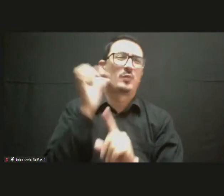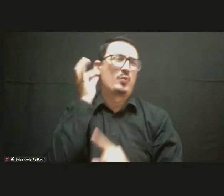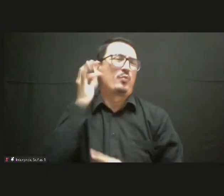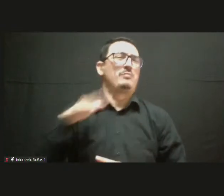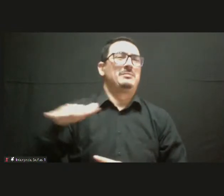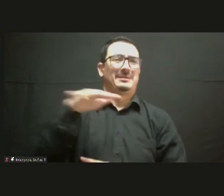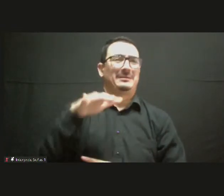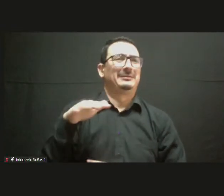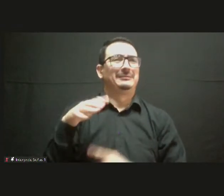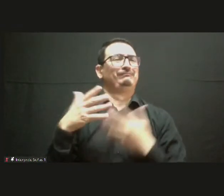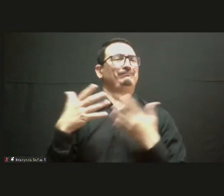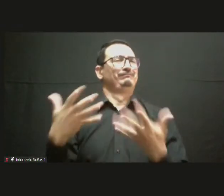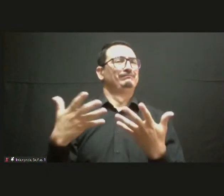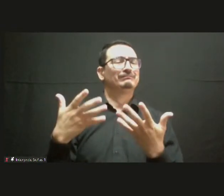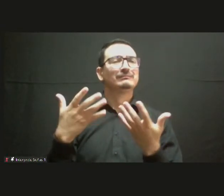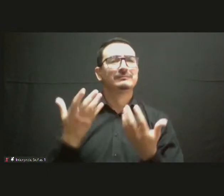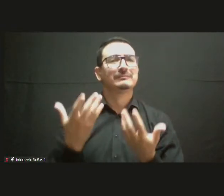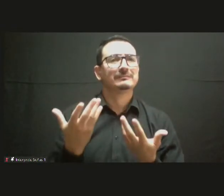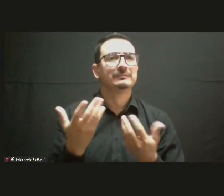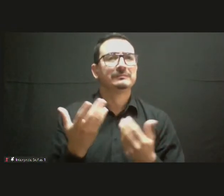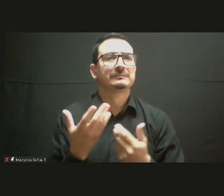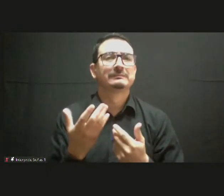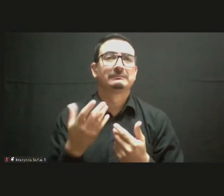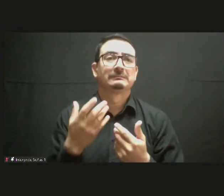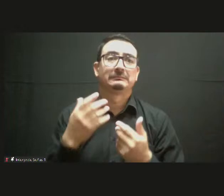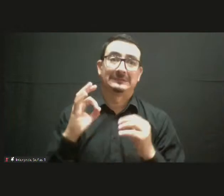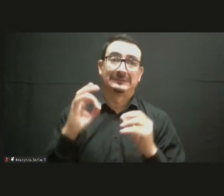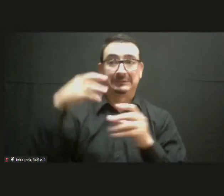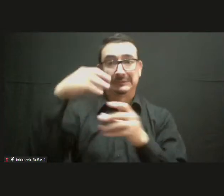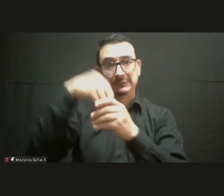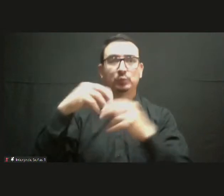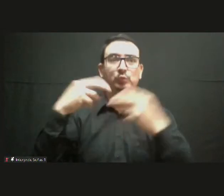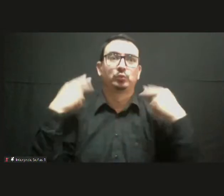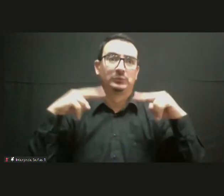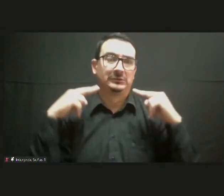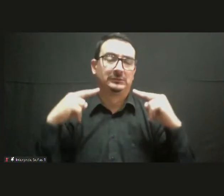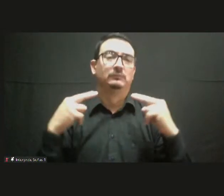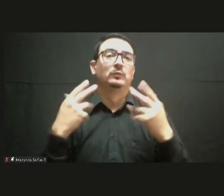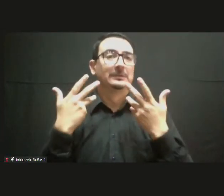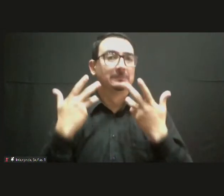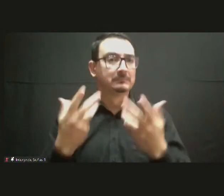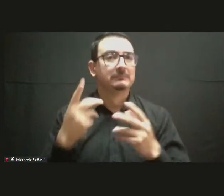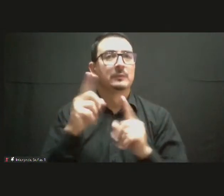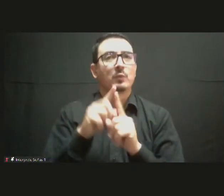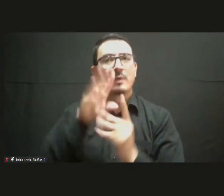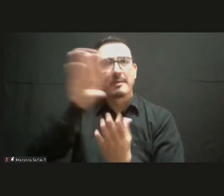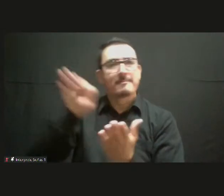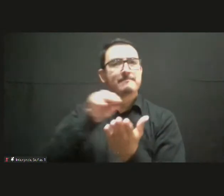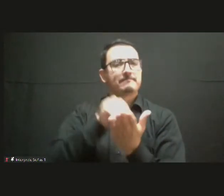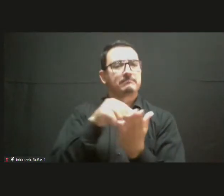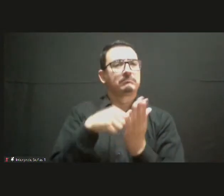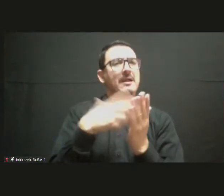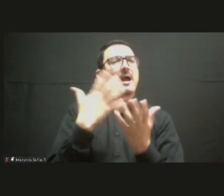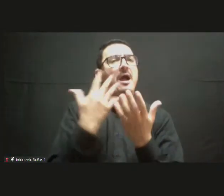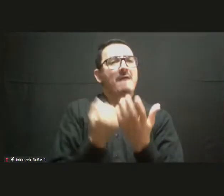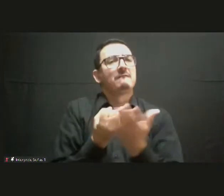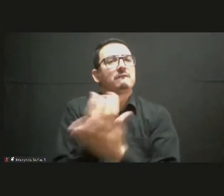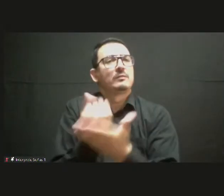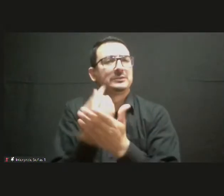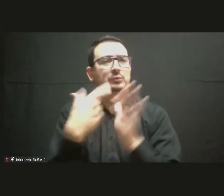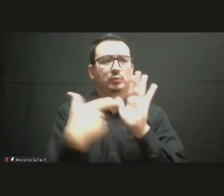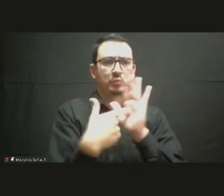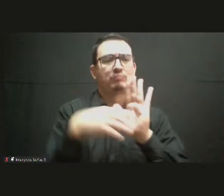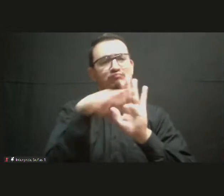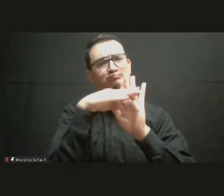an action plan which provides concrete steps that will help actors, both private and